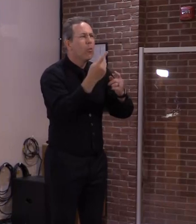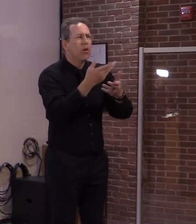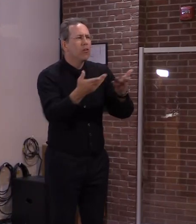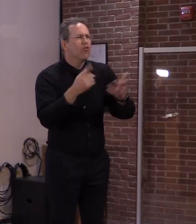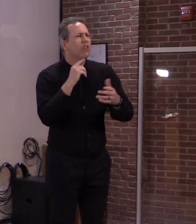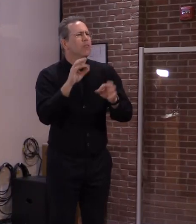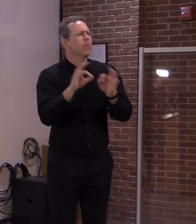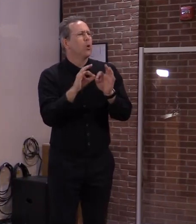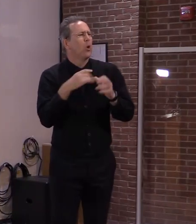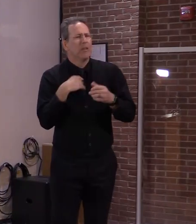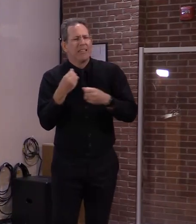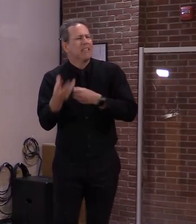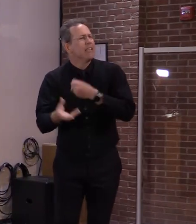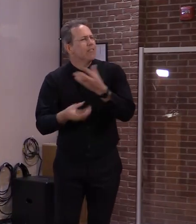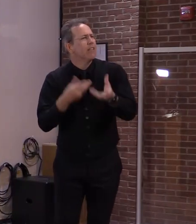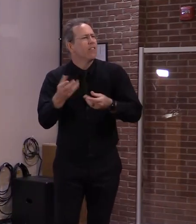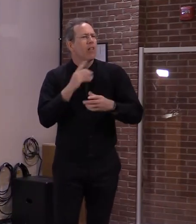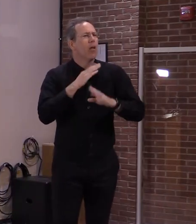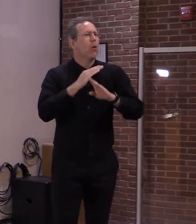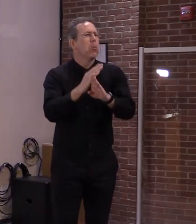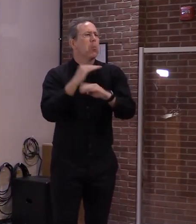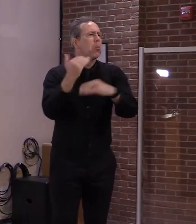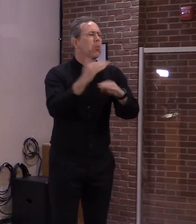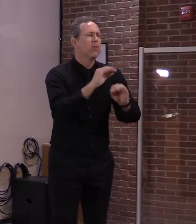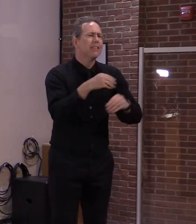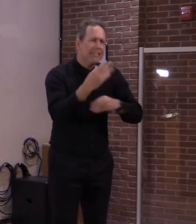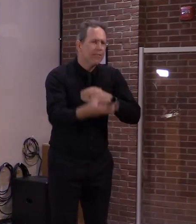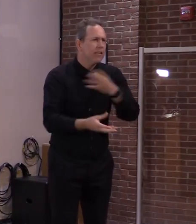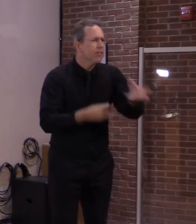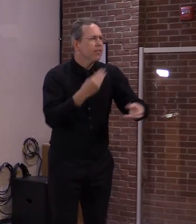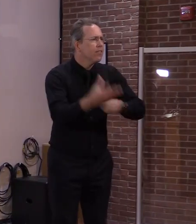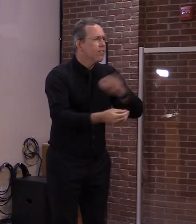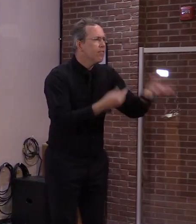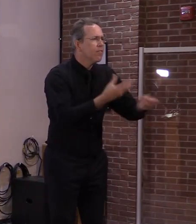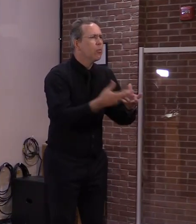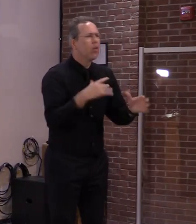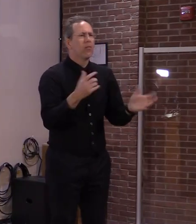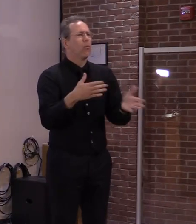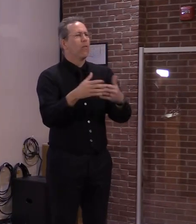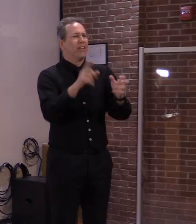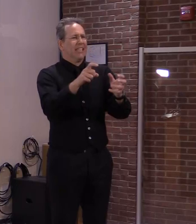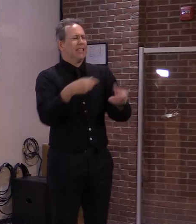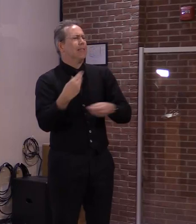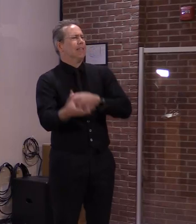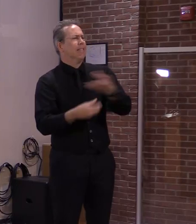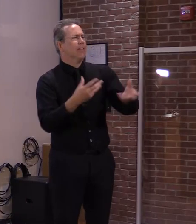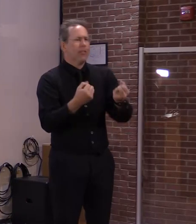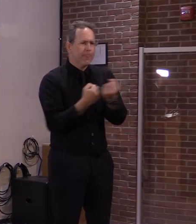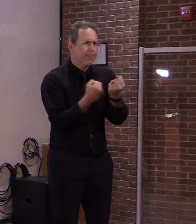members. So all of that is helping with the situation we find ourselves in.